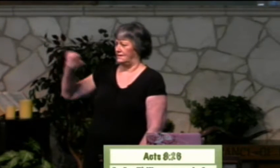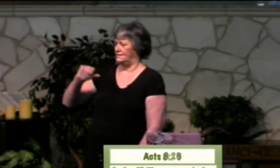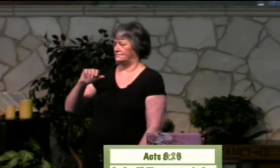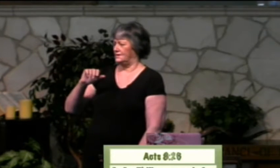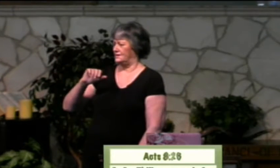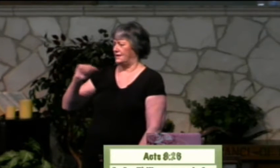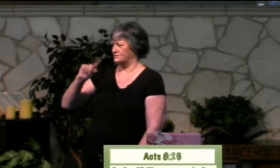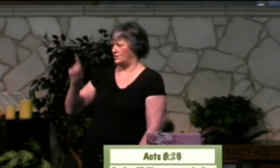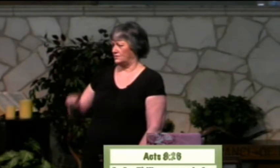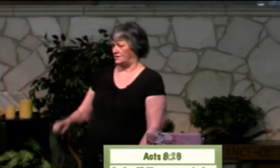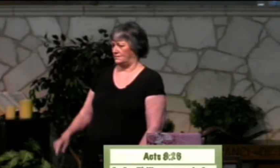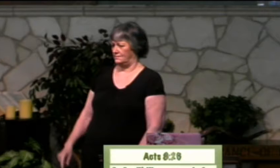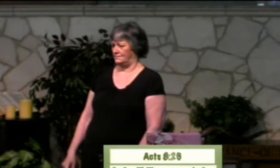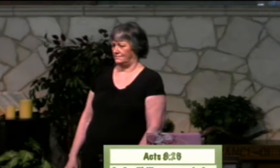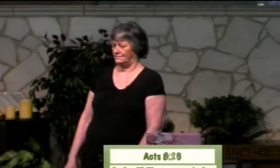to Arizona.